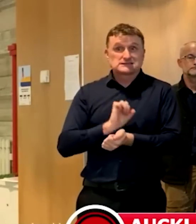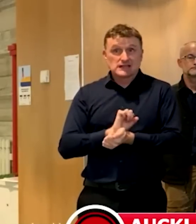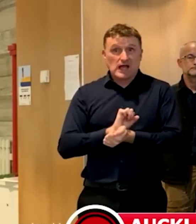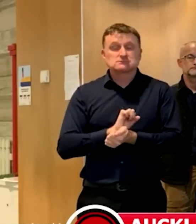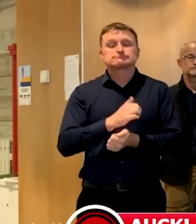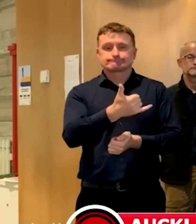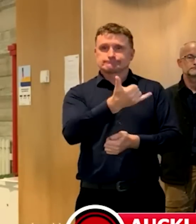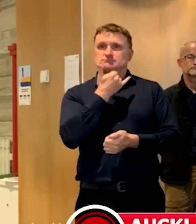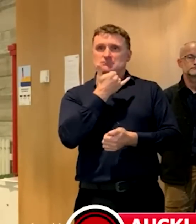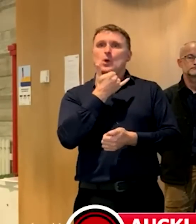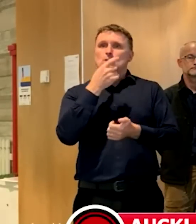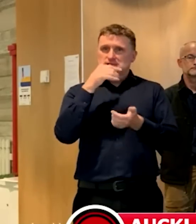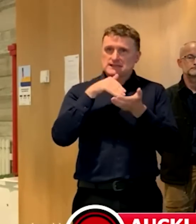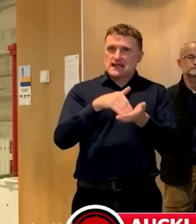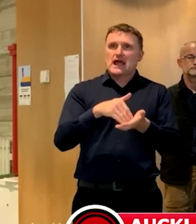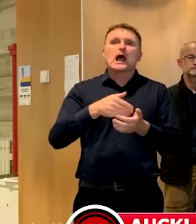with that.